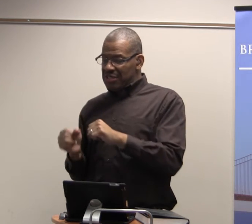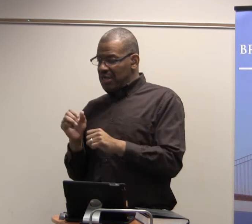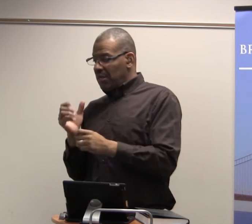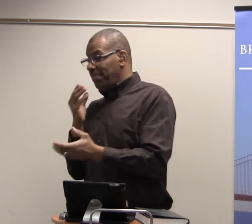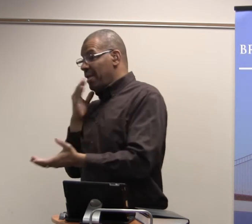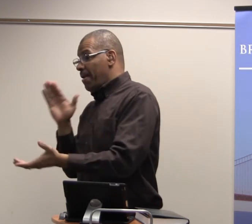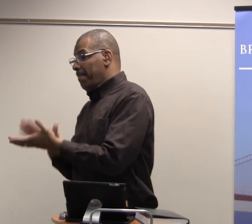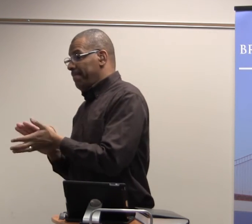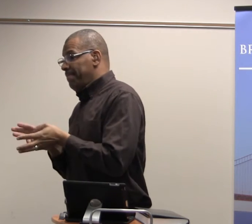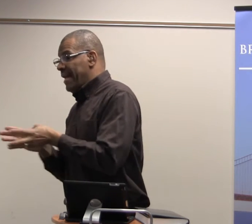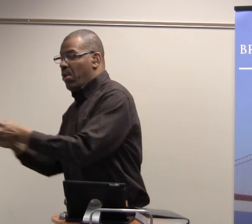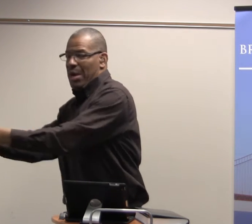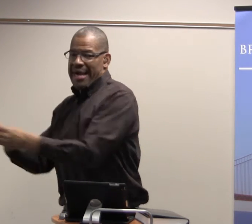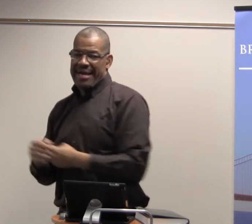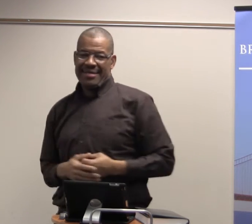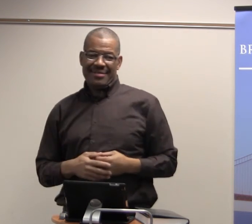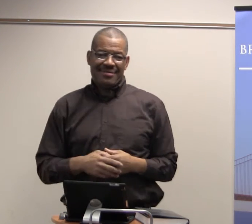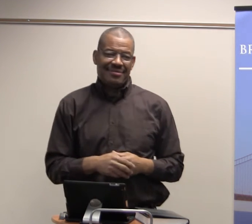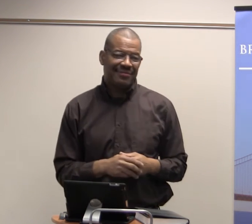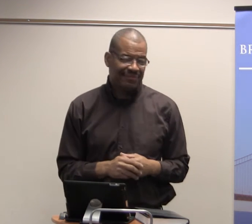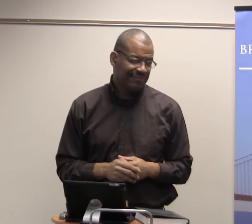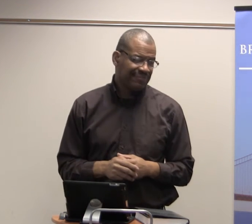Temptation is a bad way.